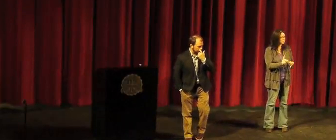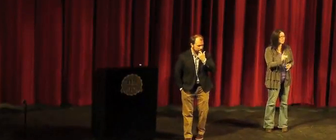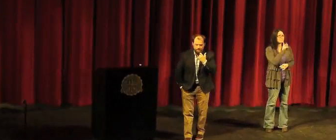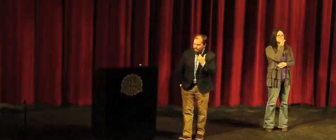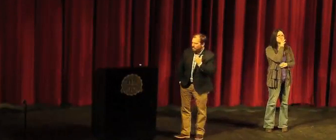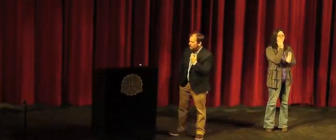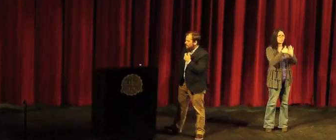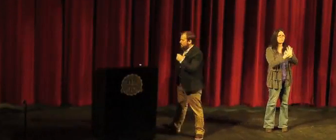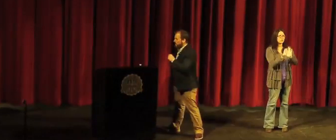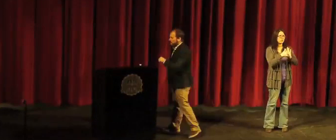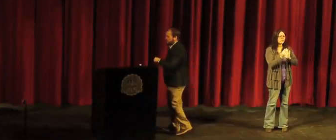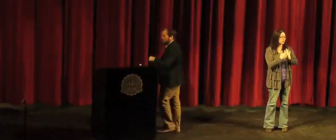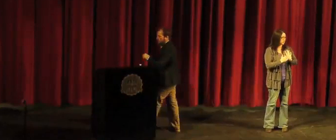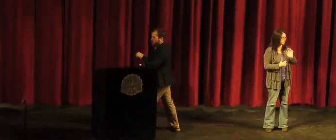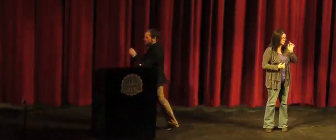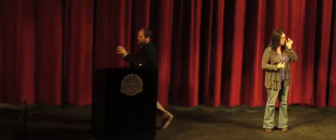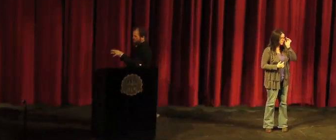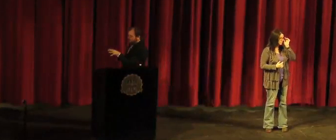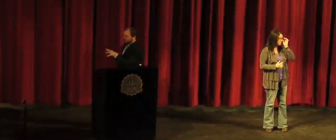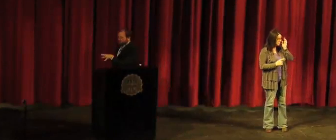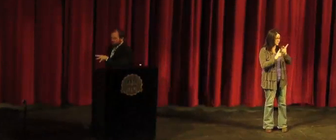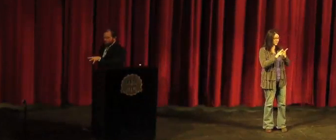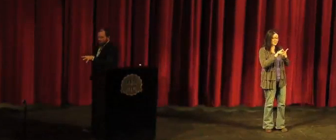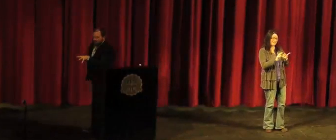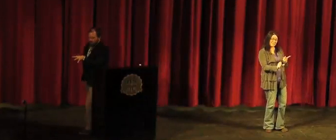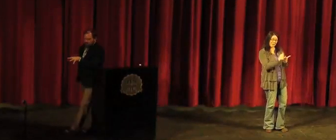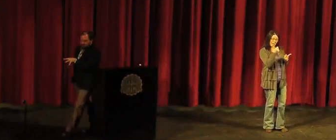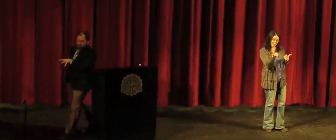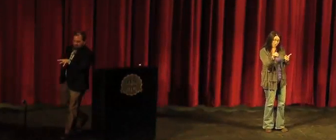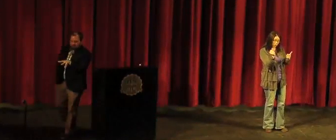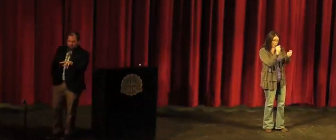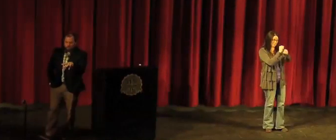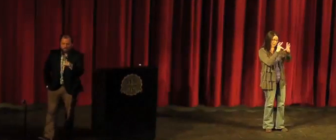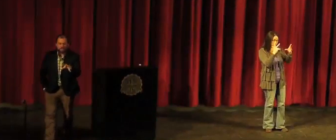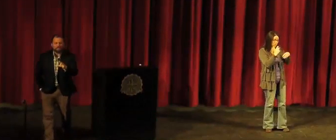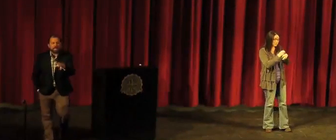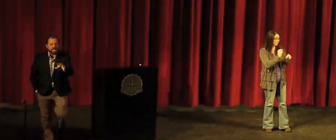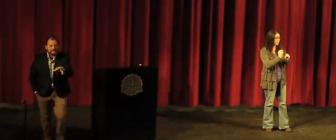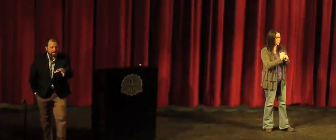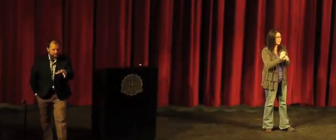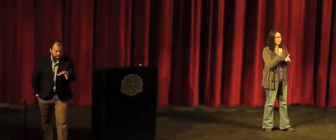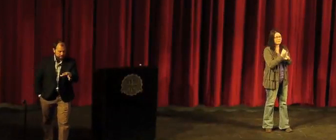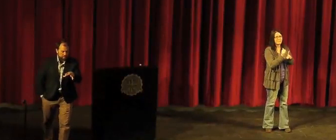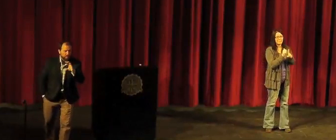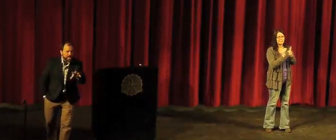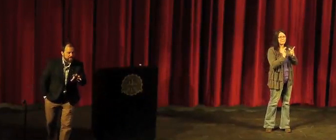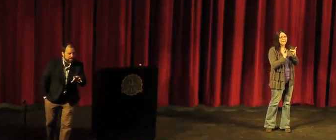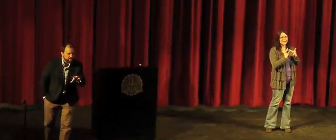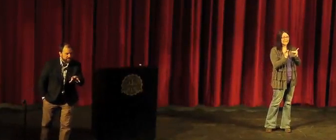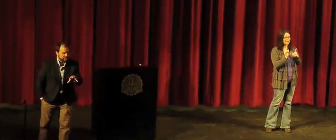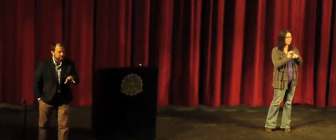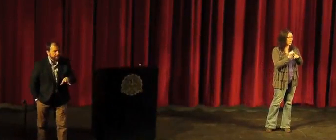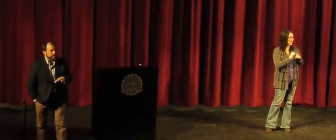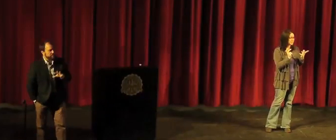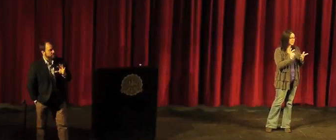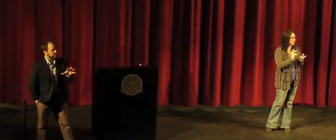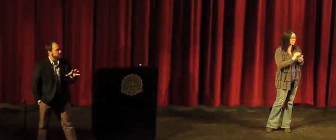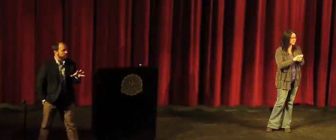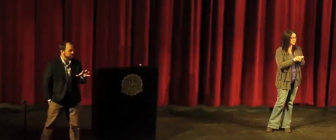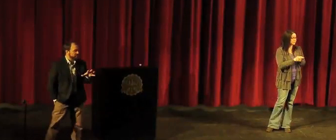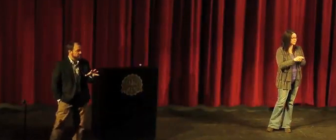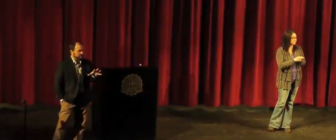again. The other imagination-forming, myth-making practice that